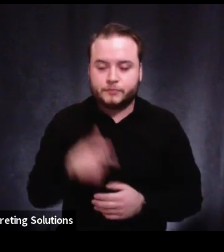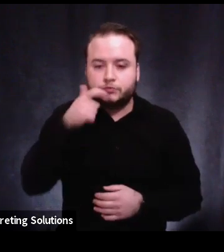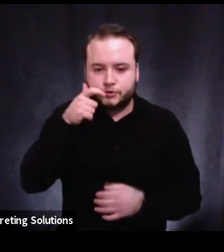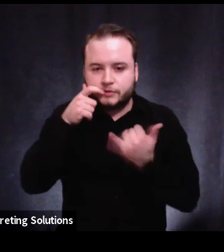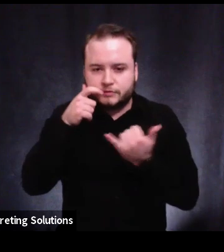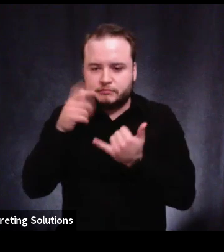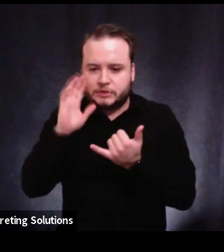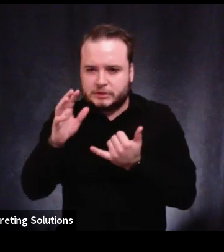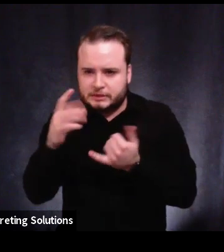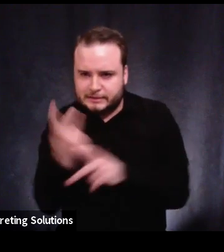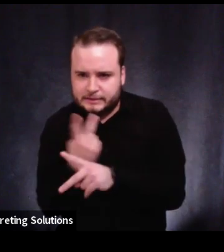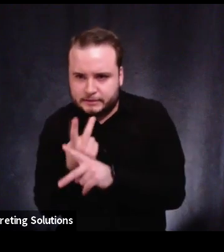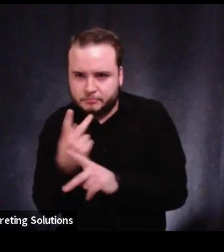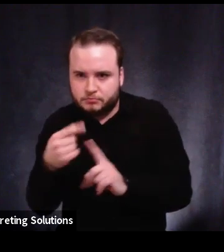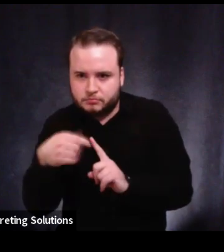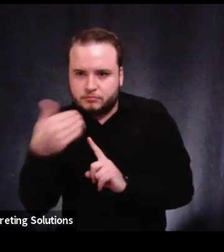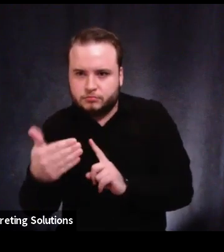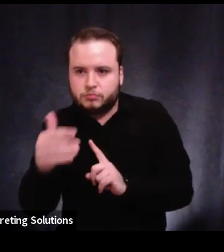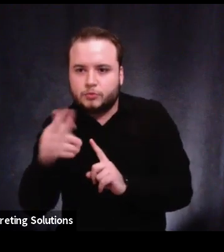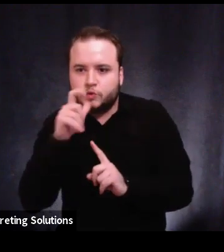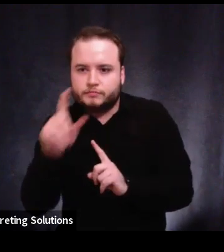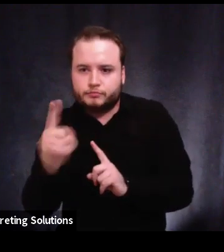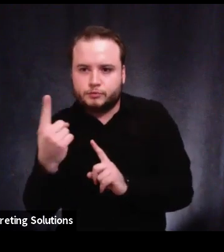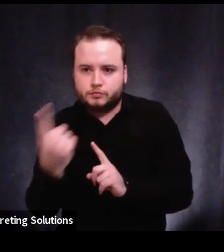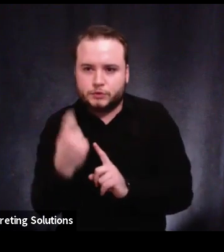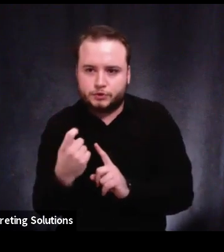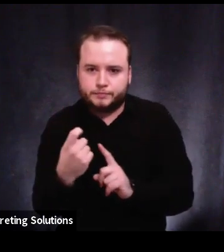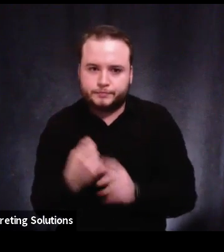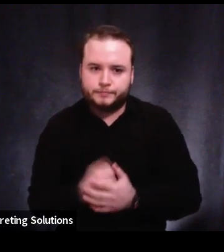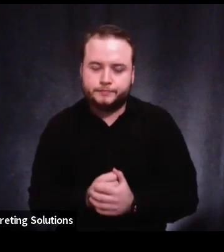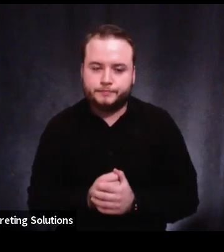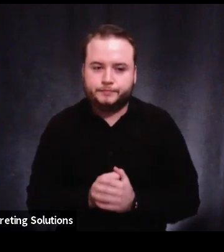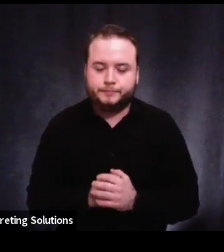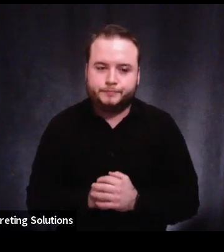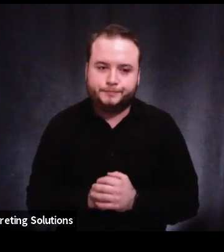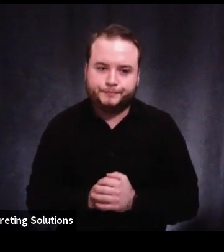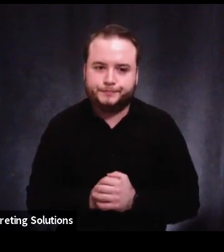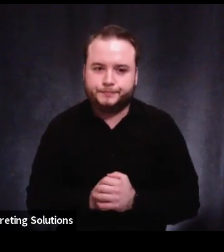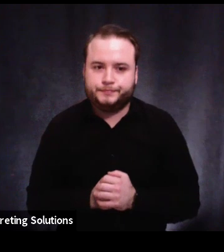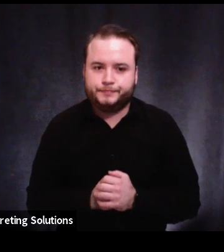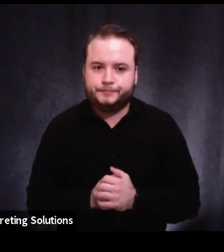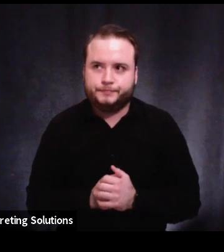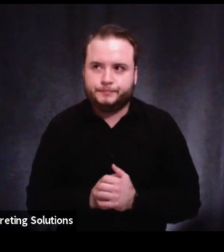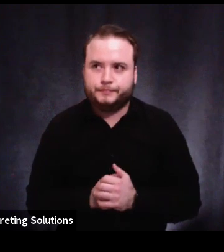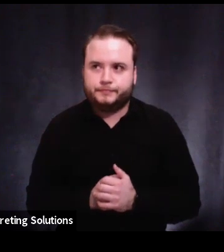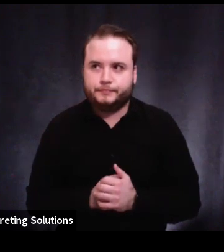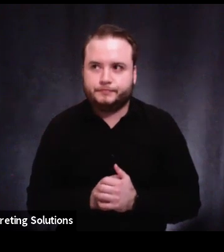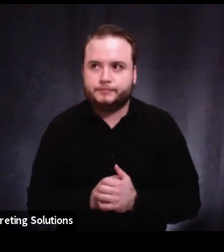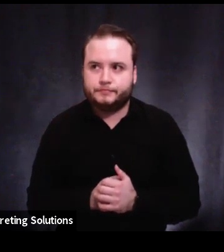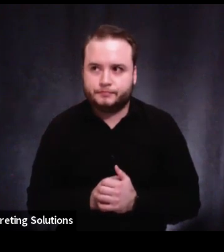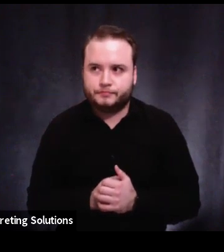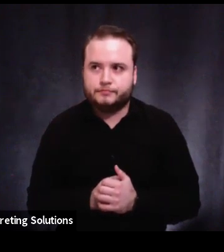ask a question. And to withdraw your question, press the # key. Please stand by while we compile the Q&A roster.